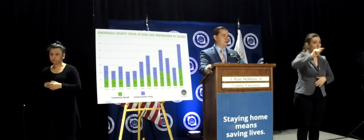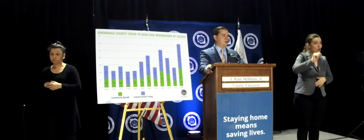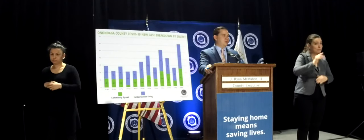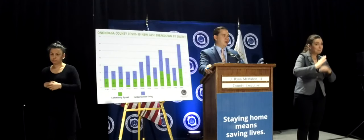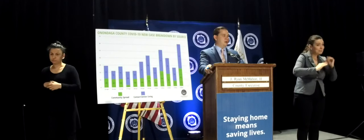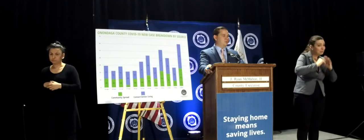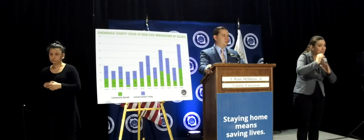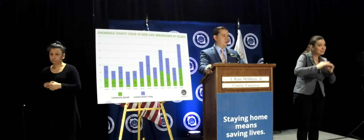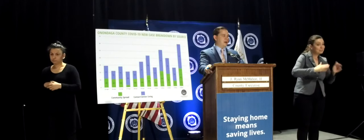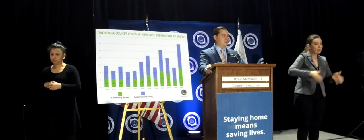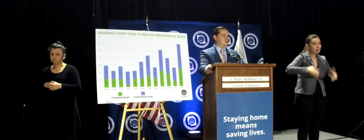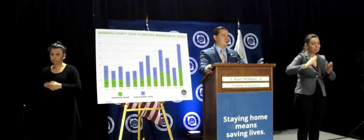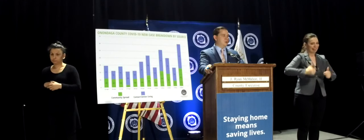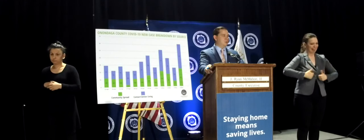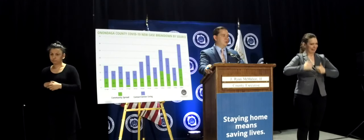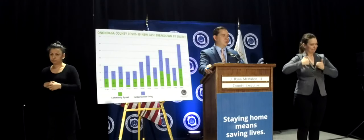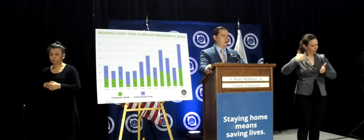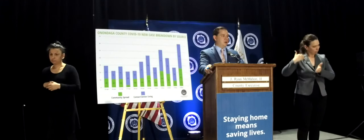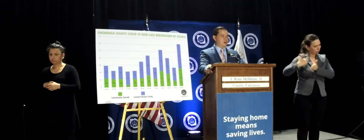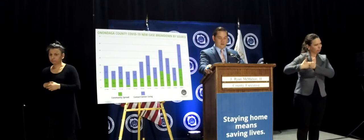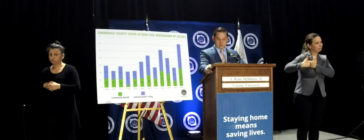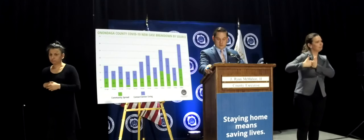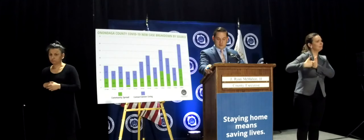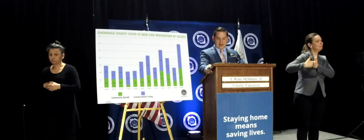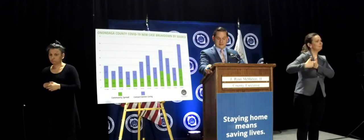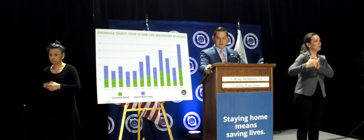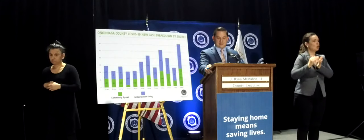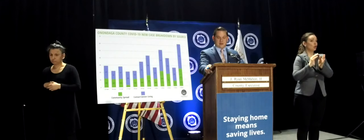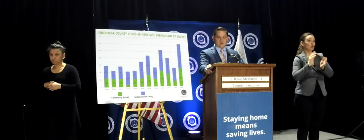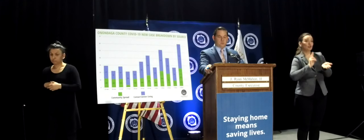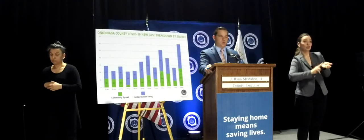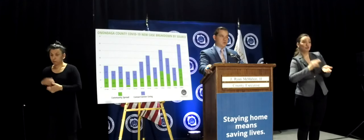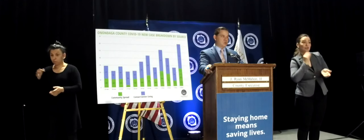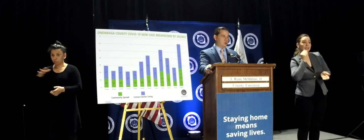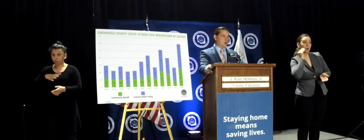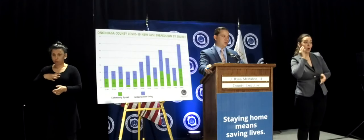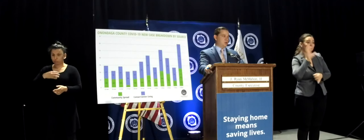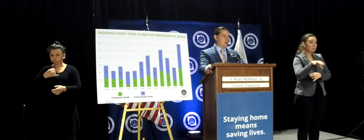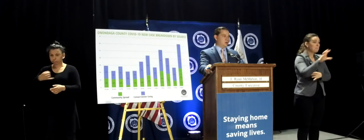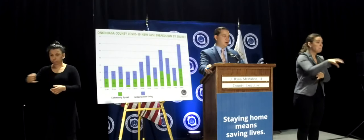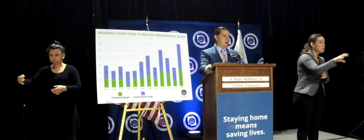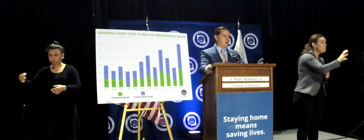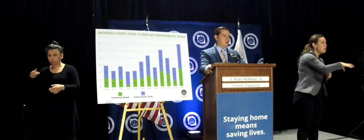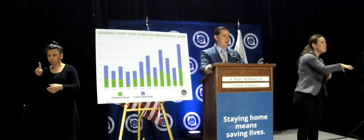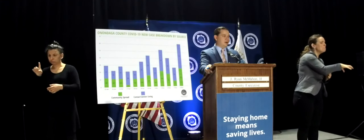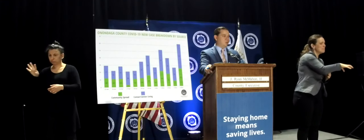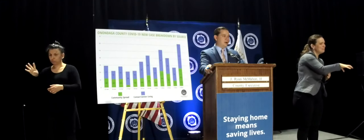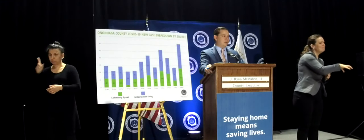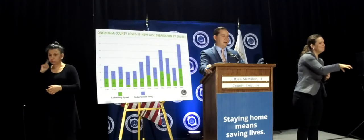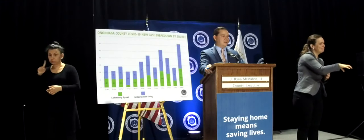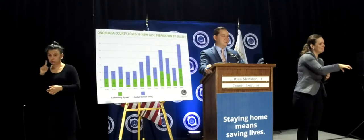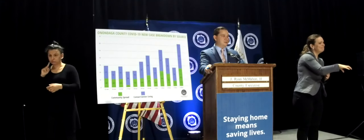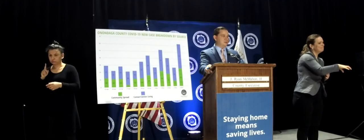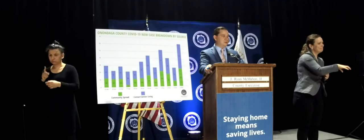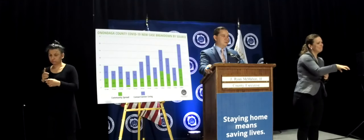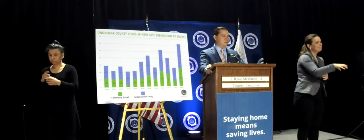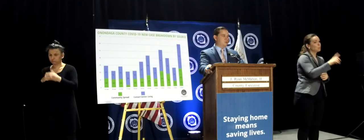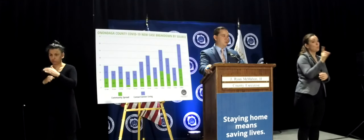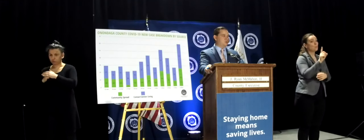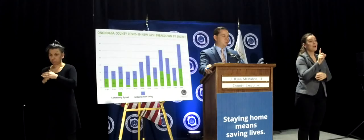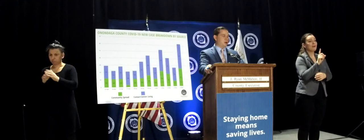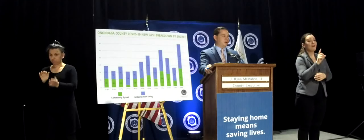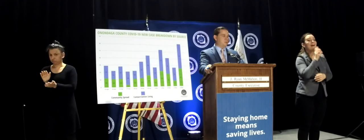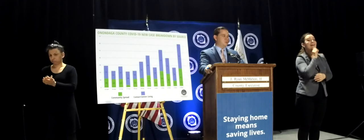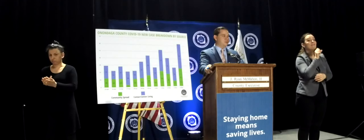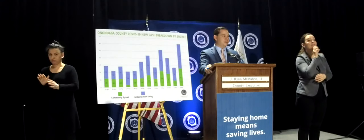time before that. So that tells most of the story. Again, we're analyzing the